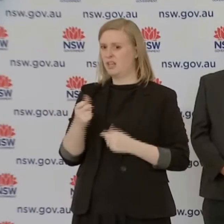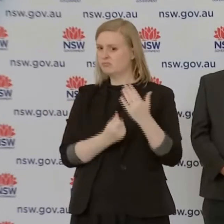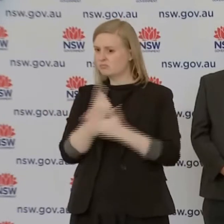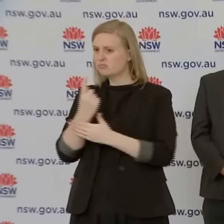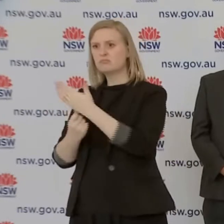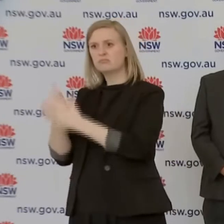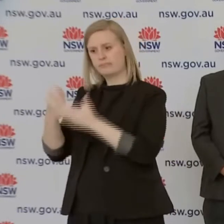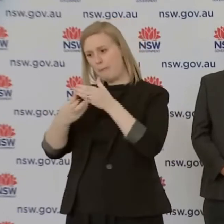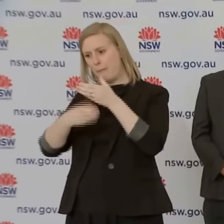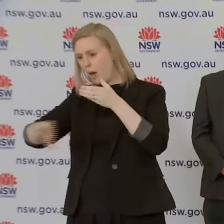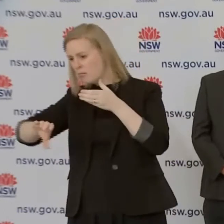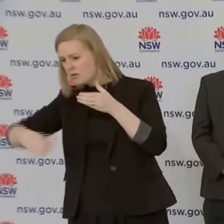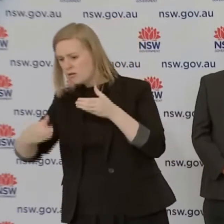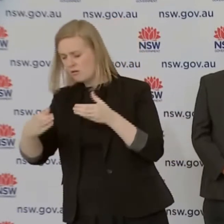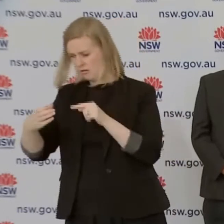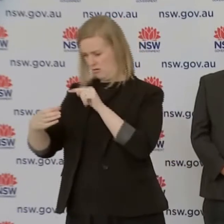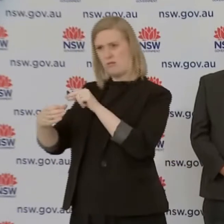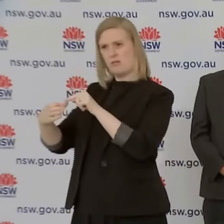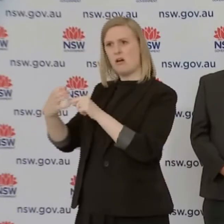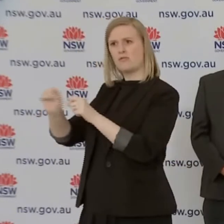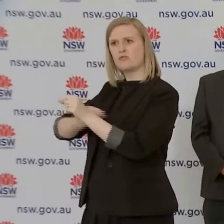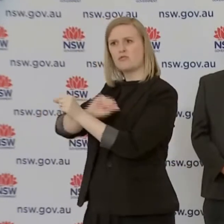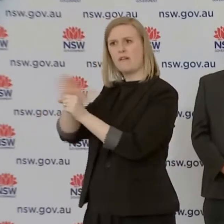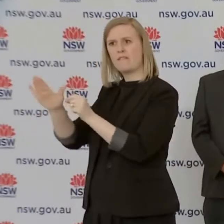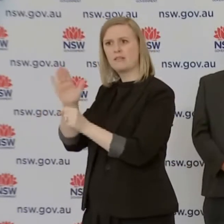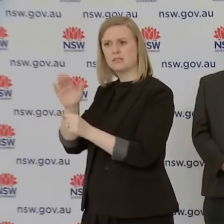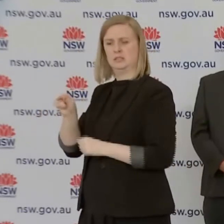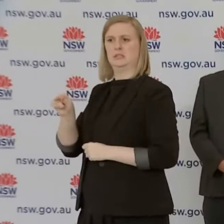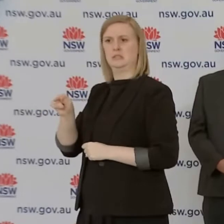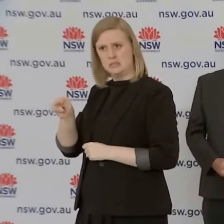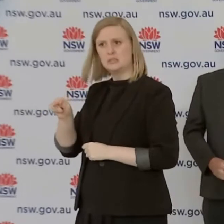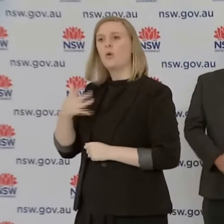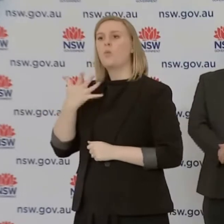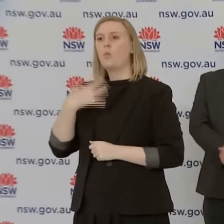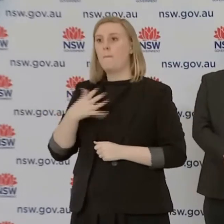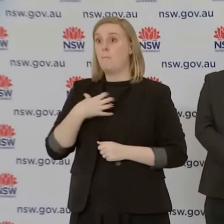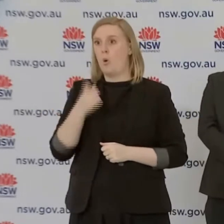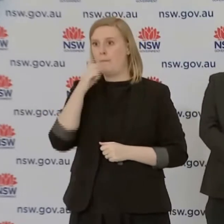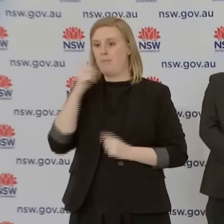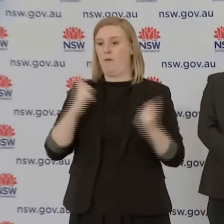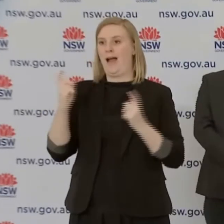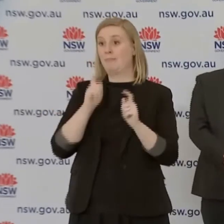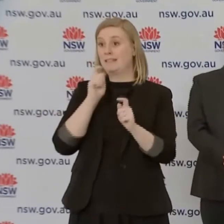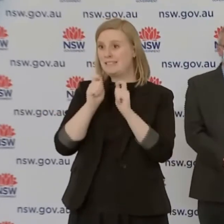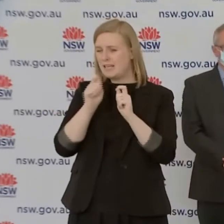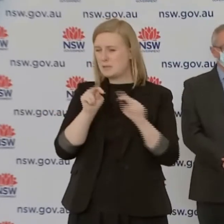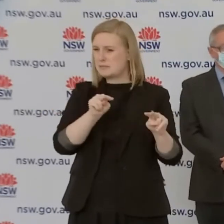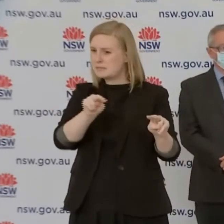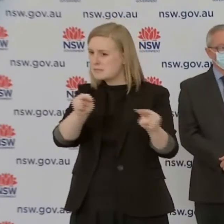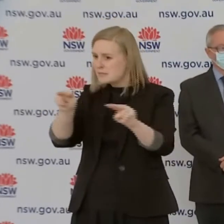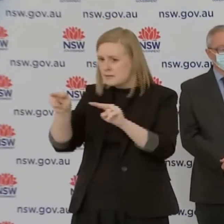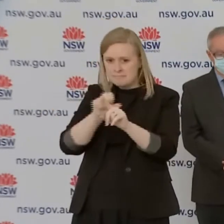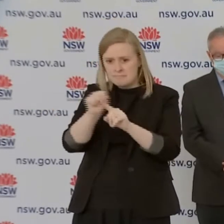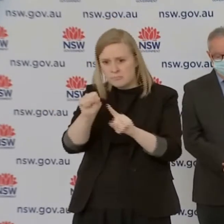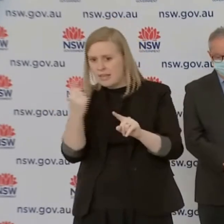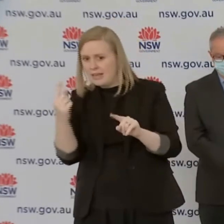there, again to make sure that there isn't any unrecognised transmission in those communities. I would also like to